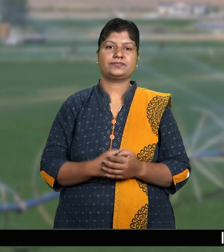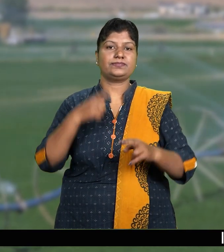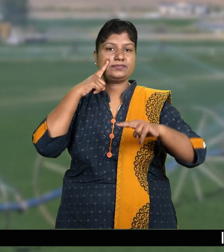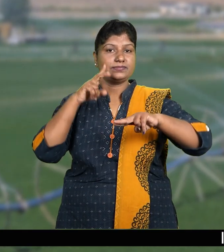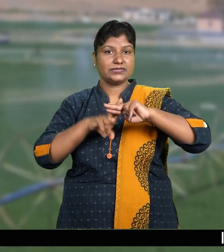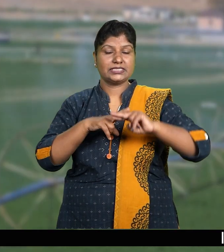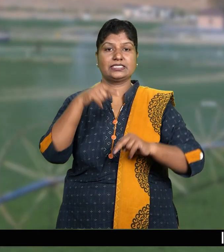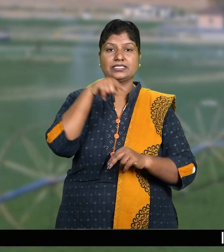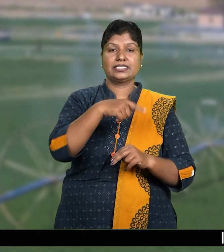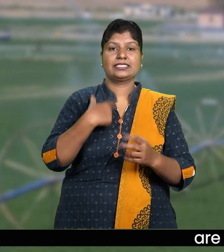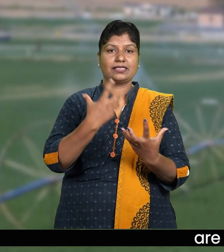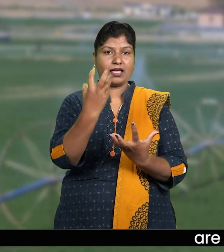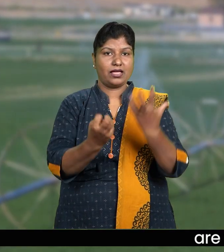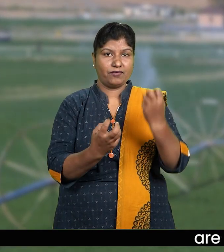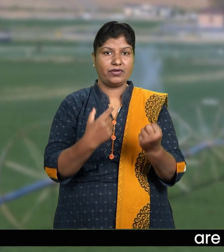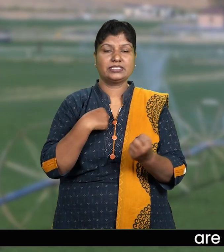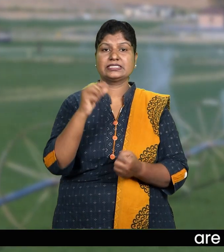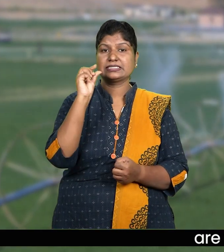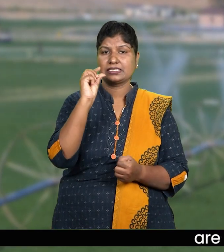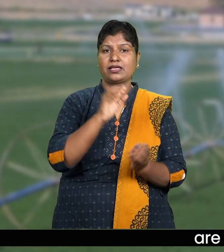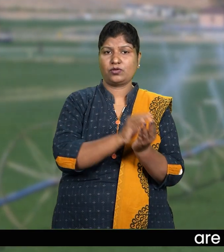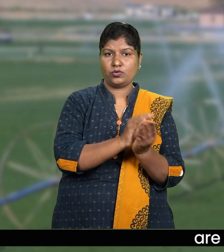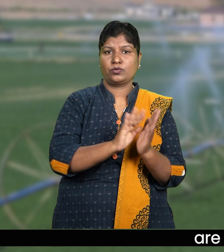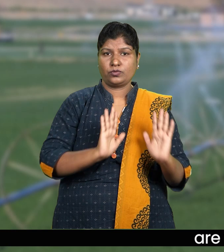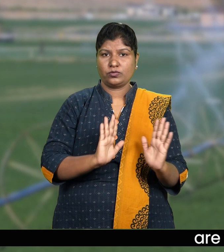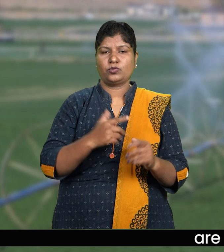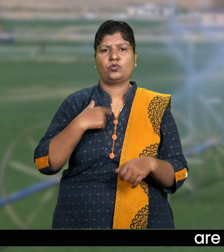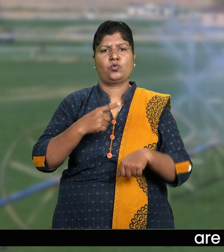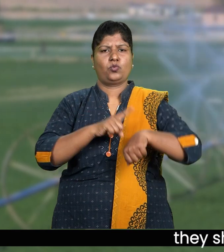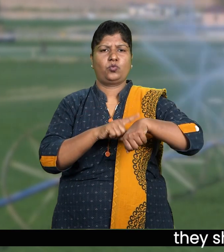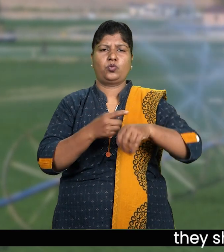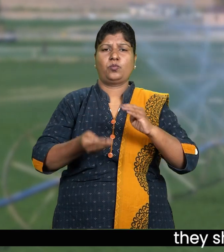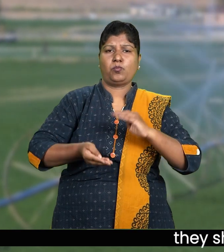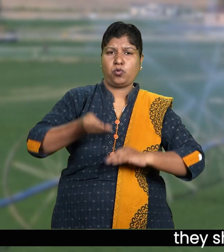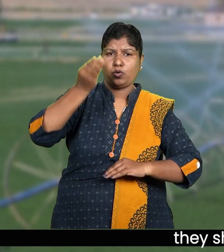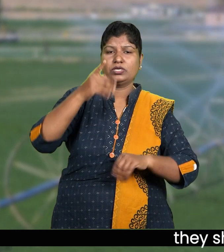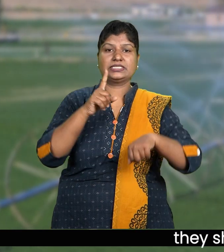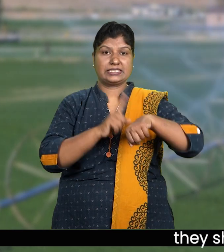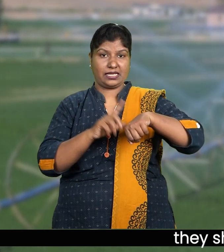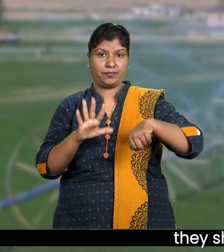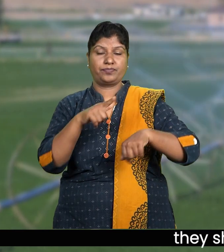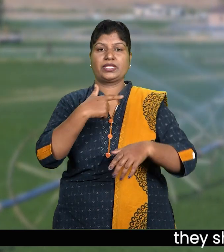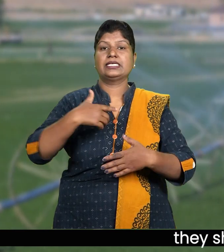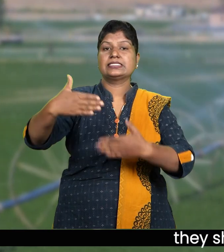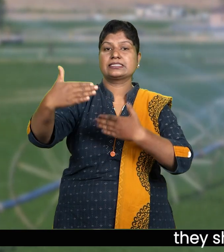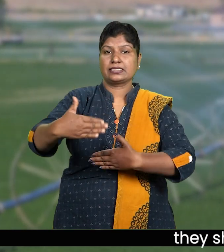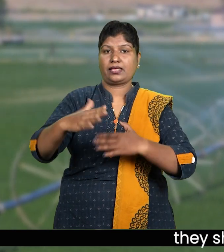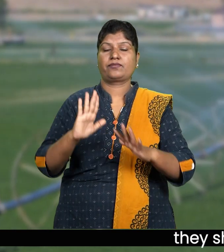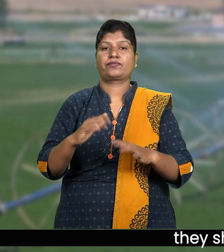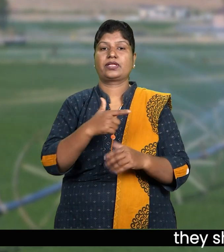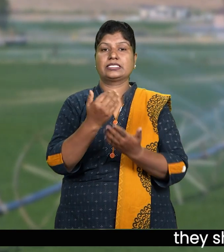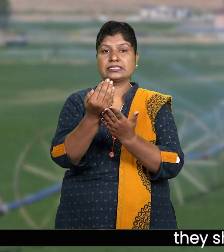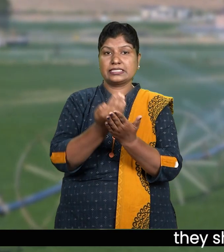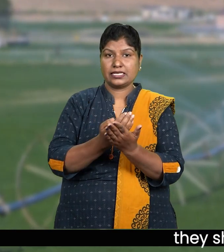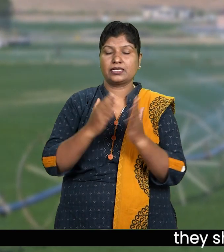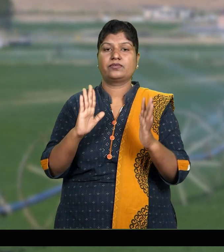If the harvested grains are to be kept for longer time, they should be safe from moisture,